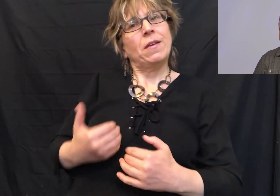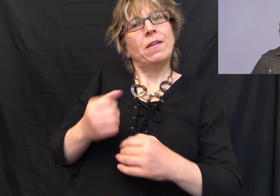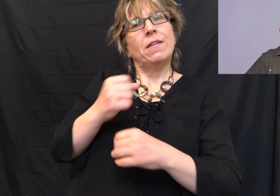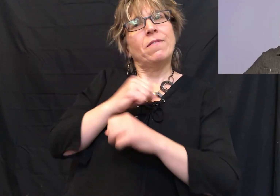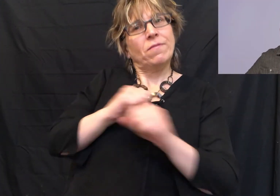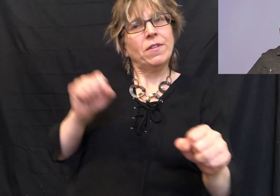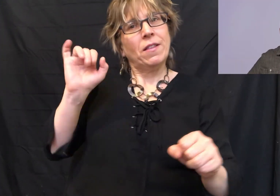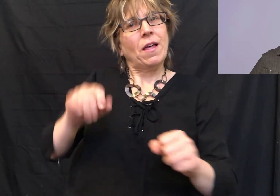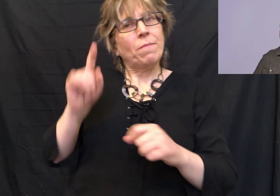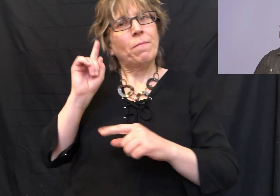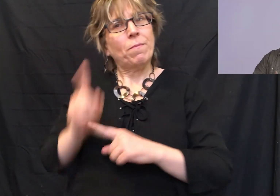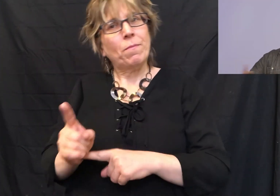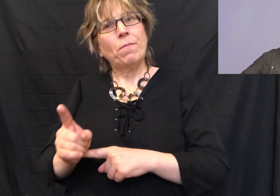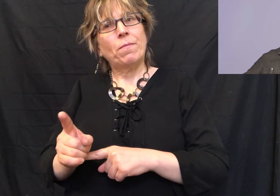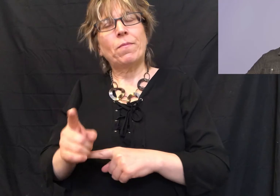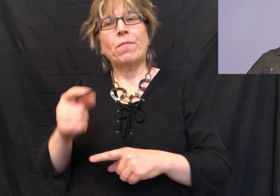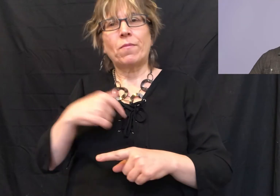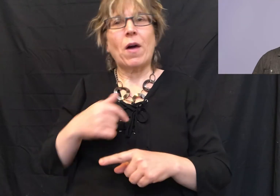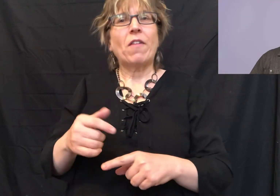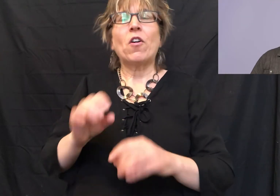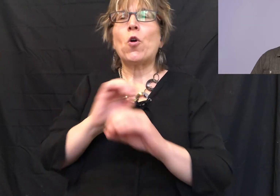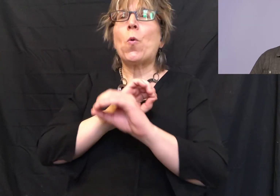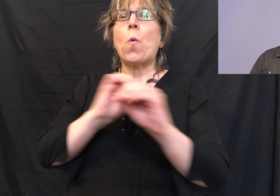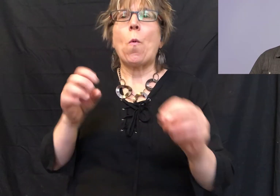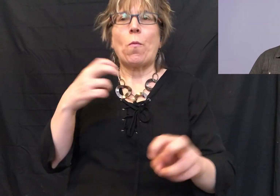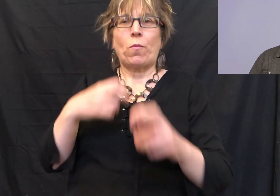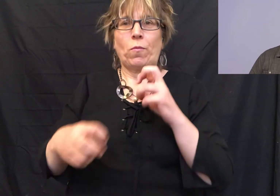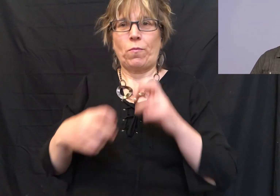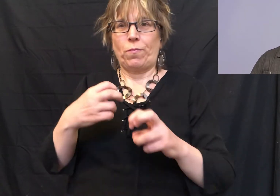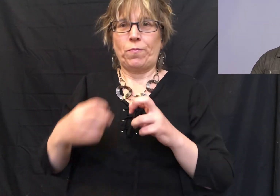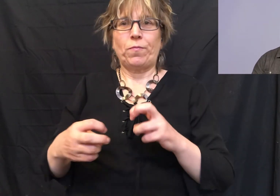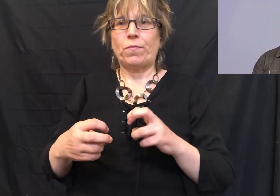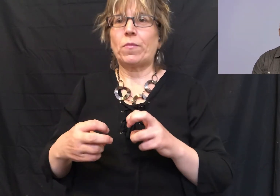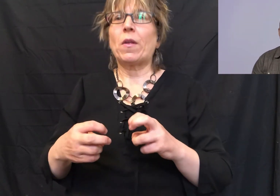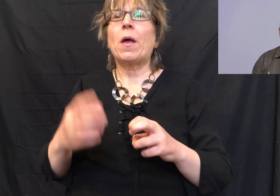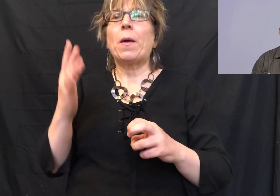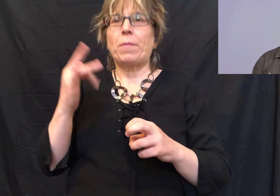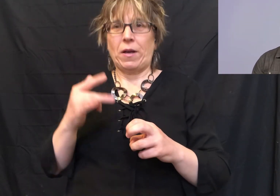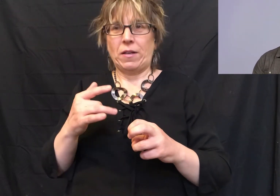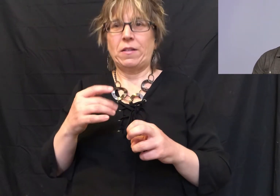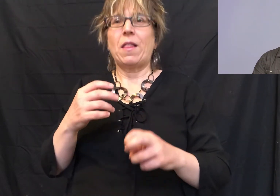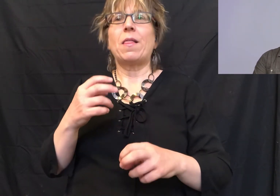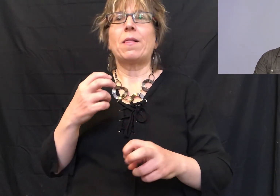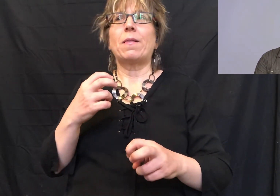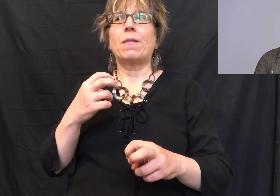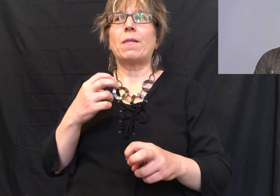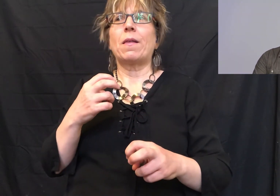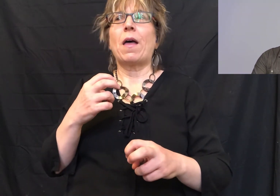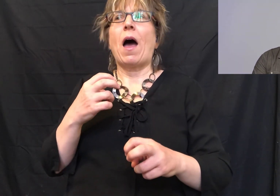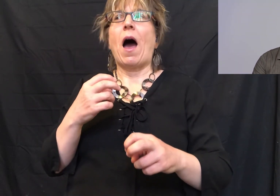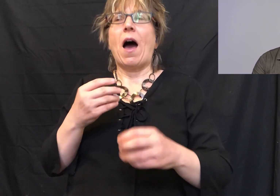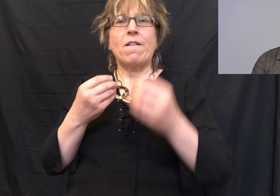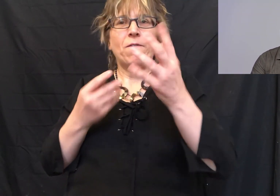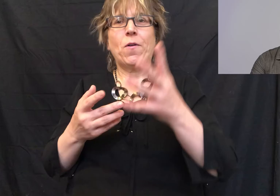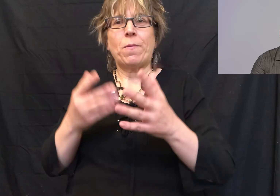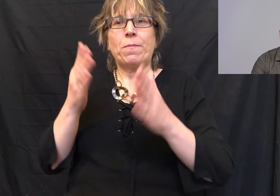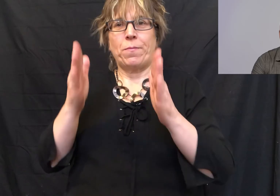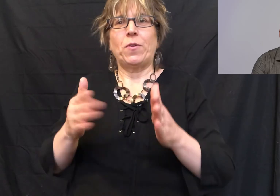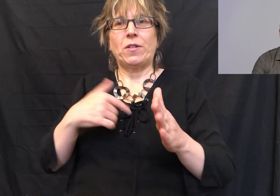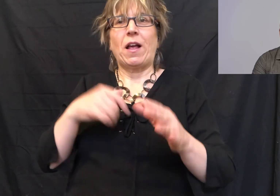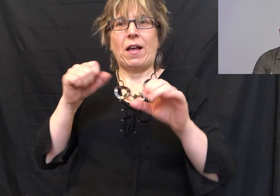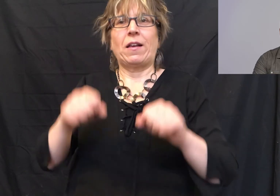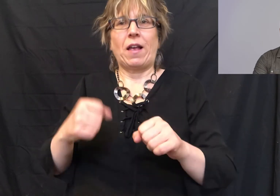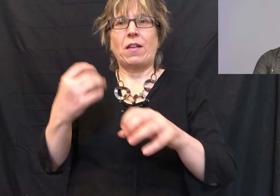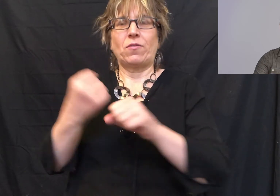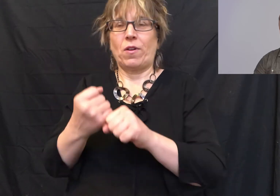moment. Next meeting I was in with that person, I had no trouble with him being in the room because I brought that issue into light with somebody I could trust. Get